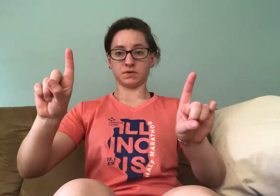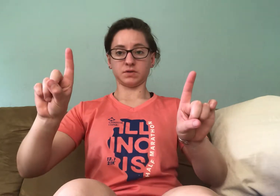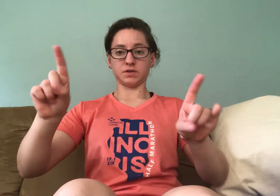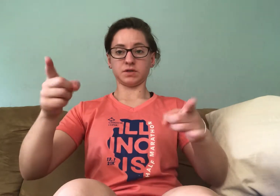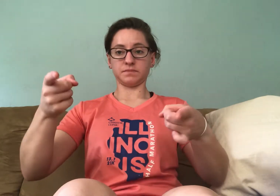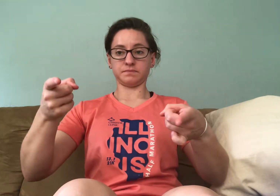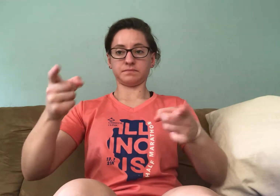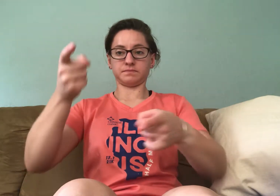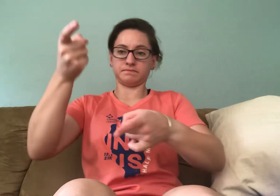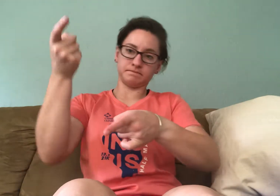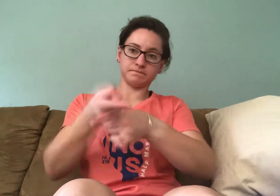Handshake.